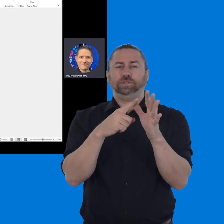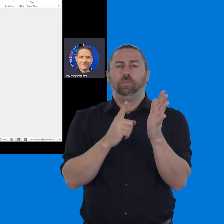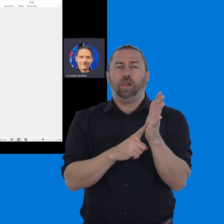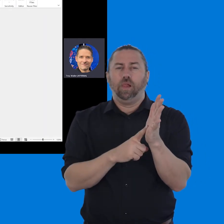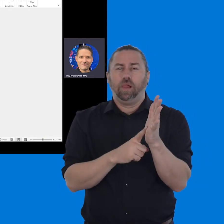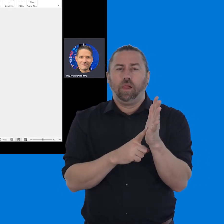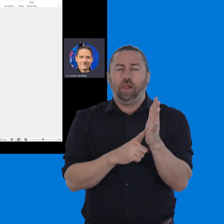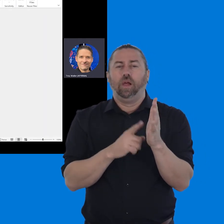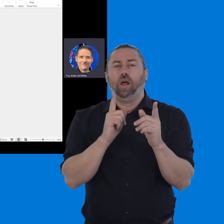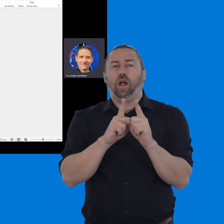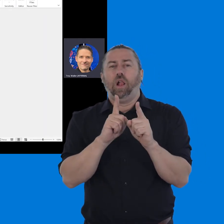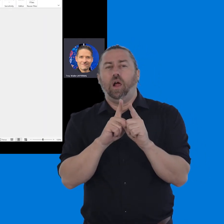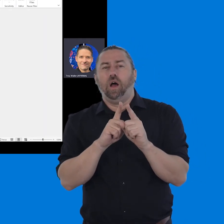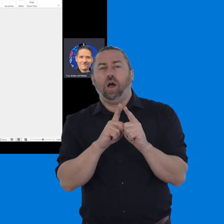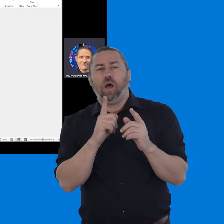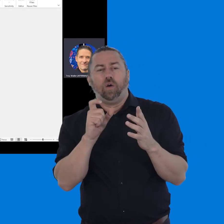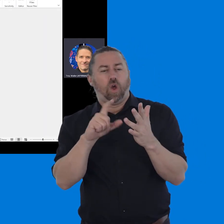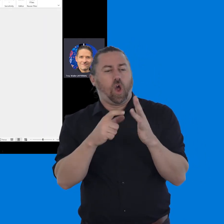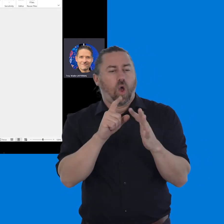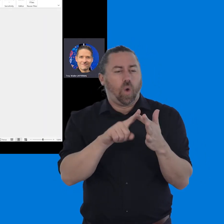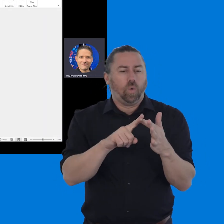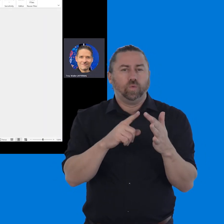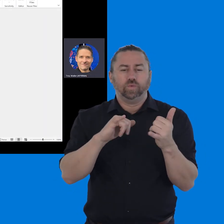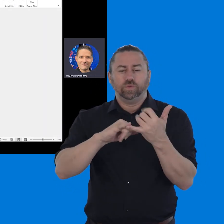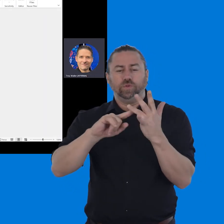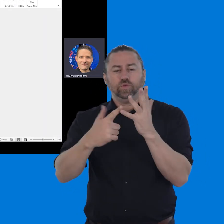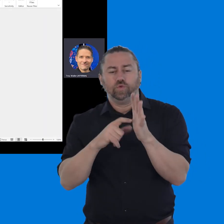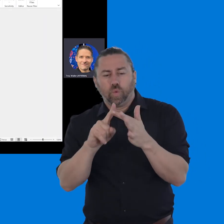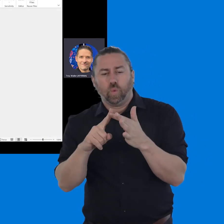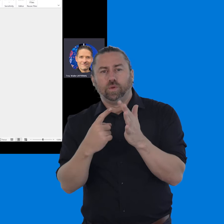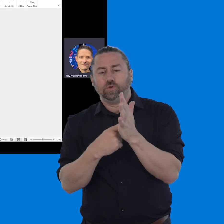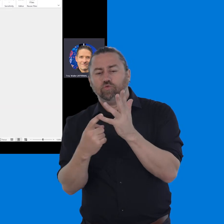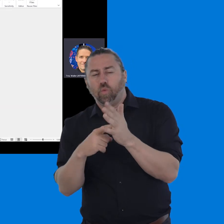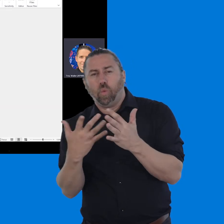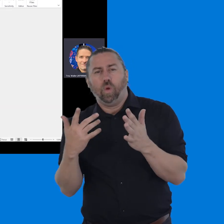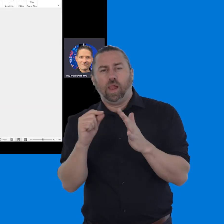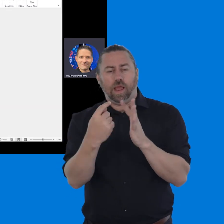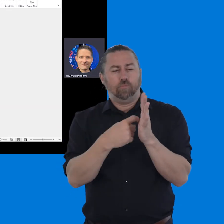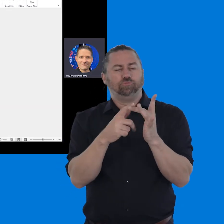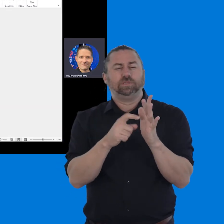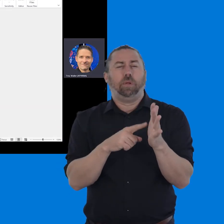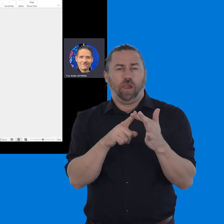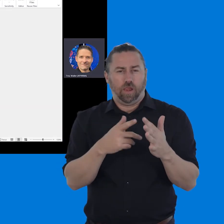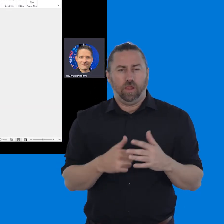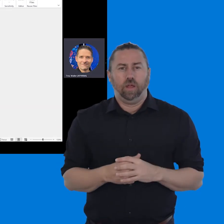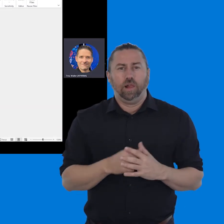Principle, similar to, code, source, rule. Let's listen to the next one.